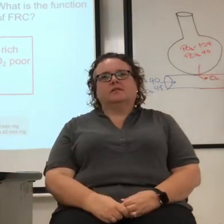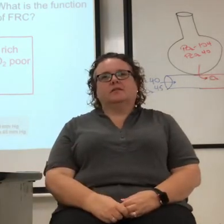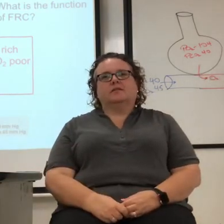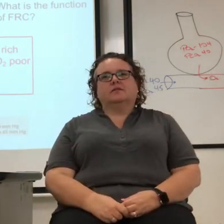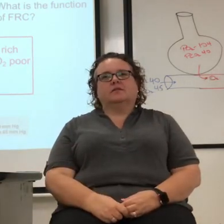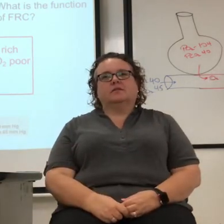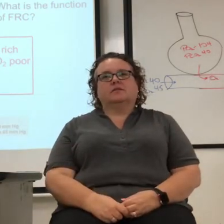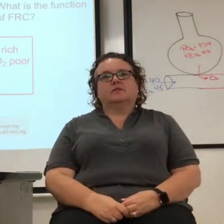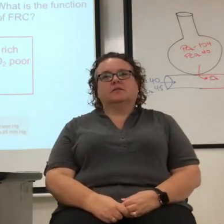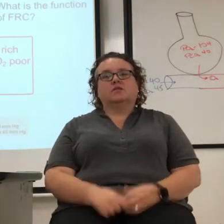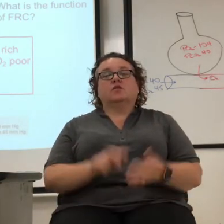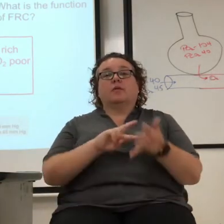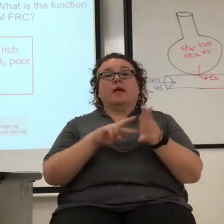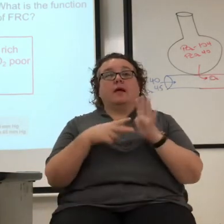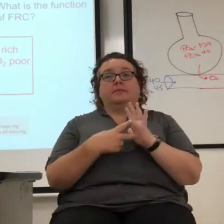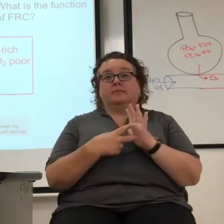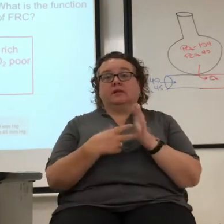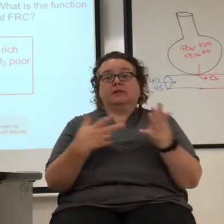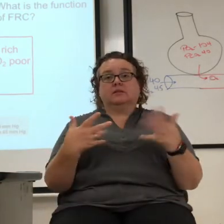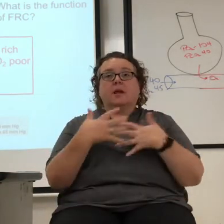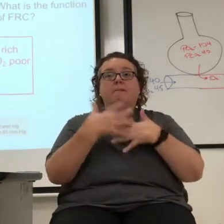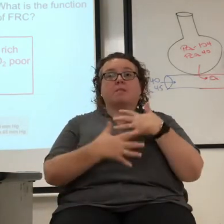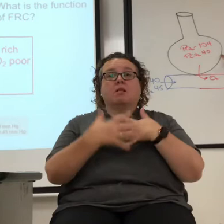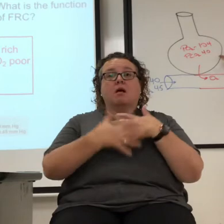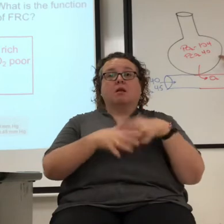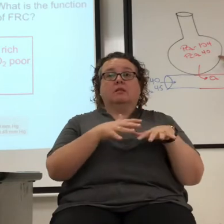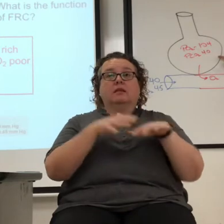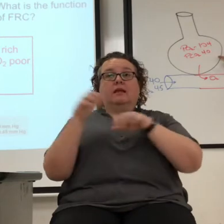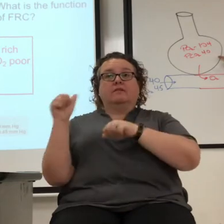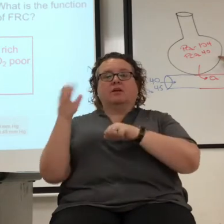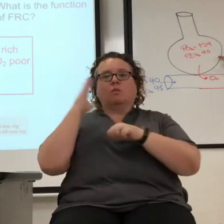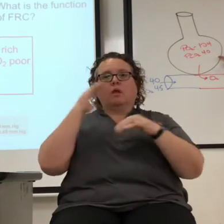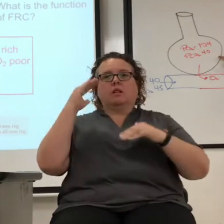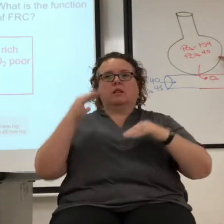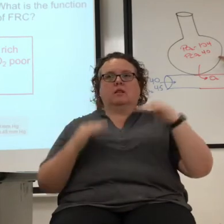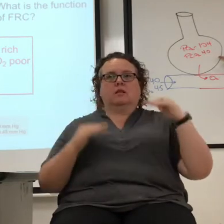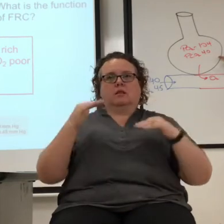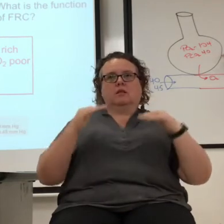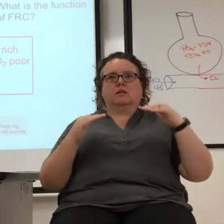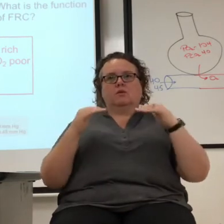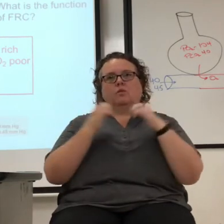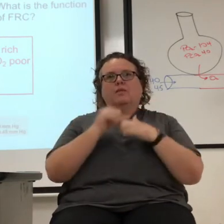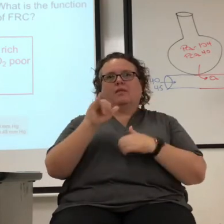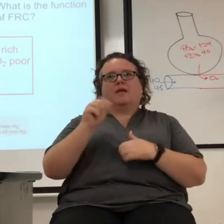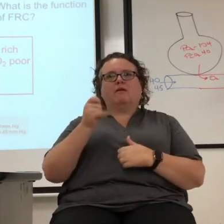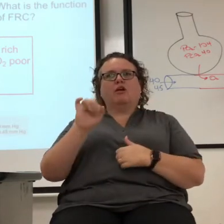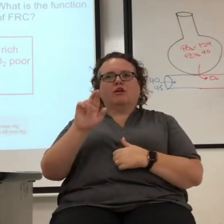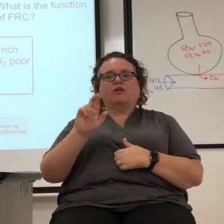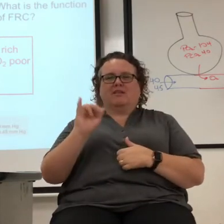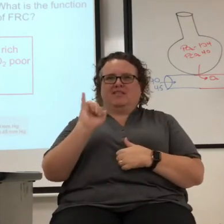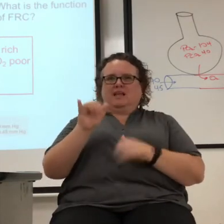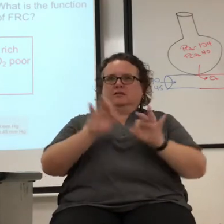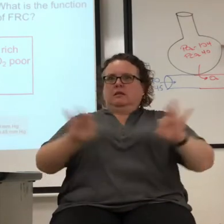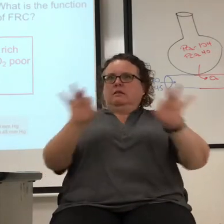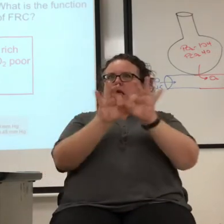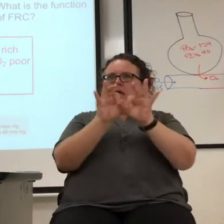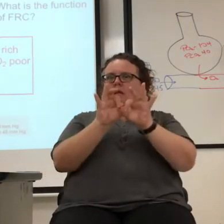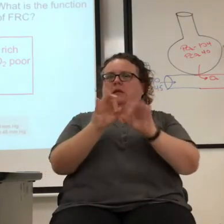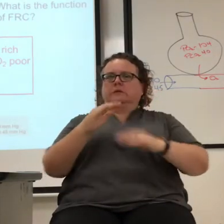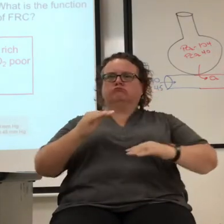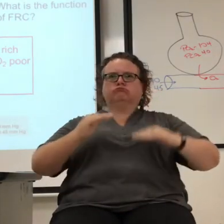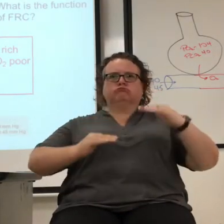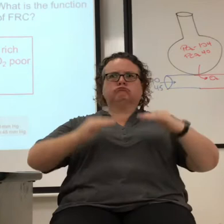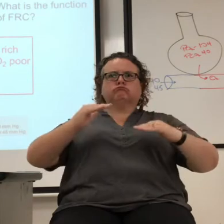So that way, blood leaving, it's gonna equilibrate with this air. That's the thing, it's equilibration, right? This